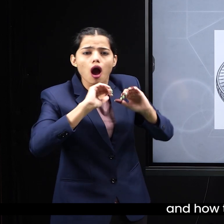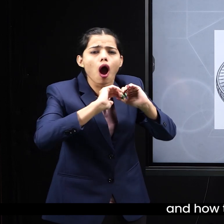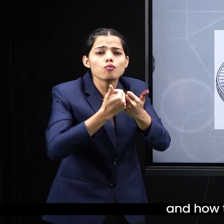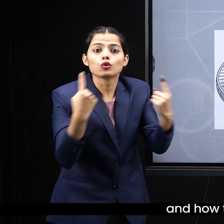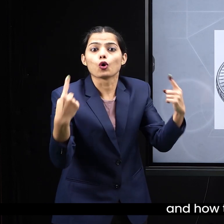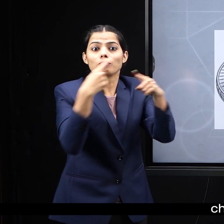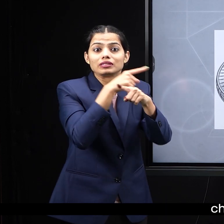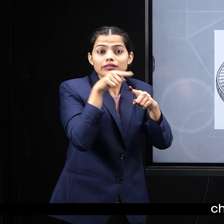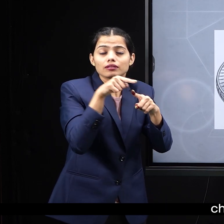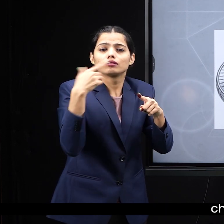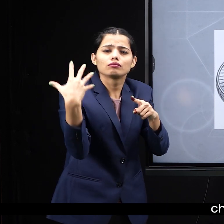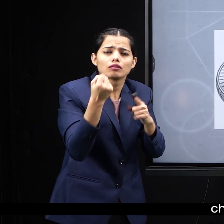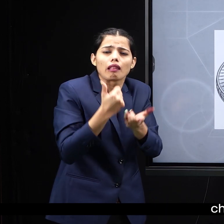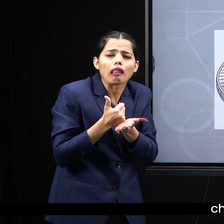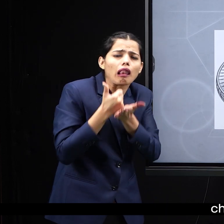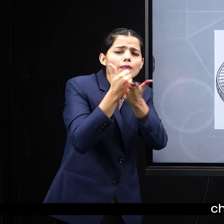us solve challenging problems.